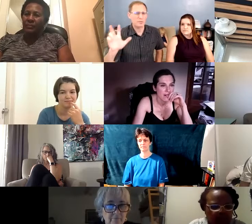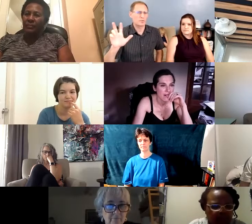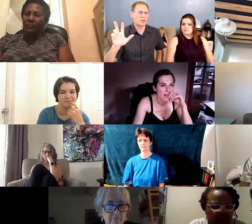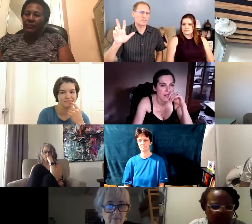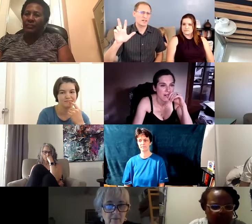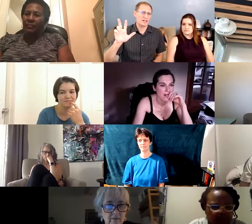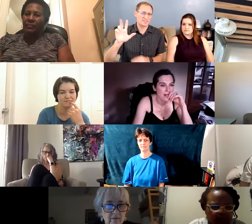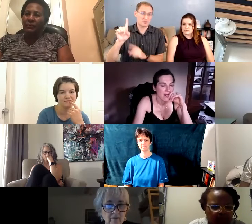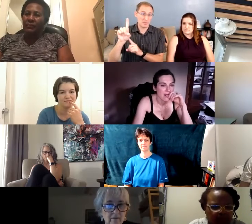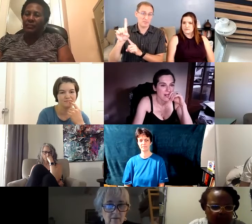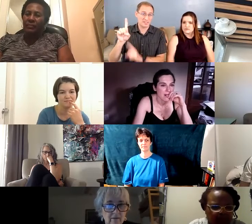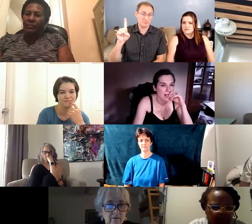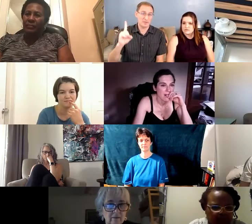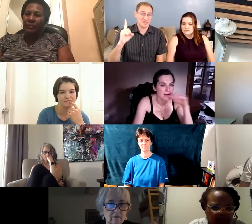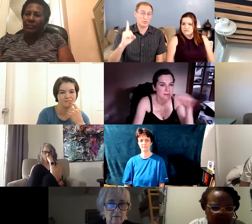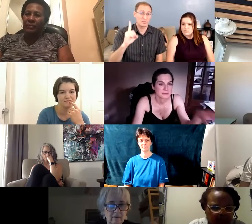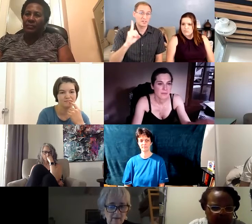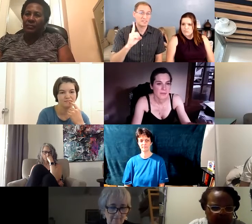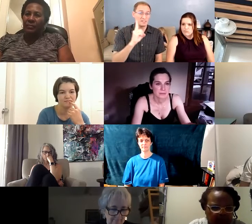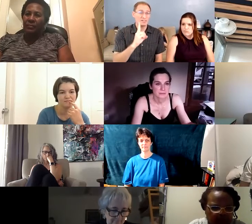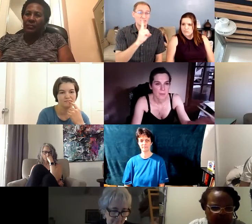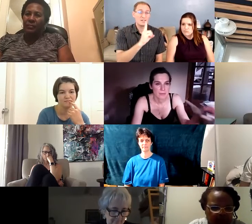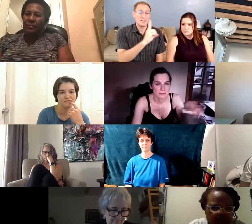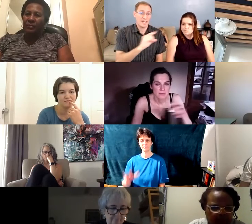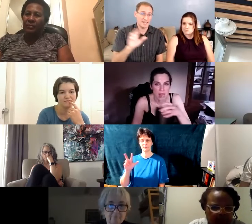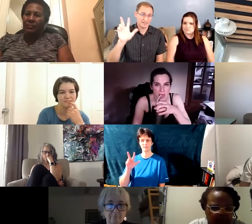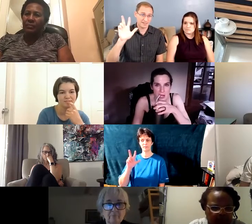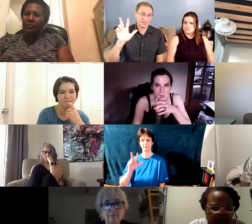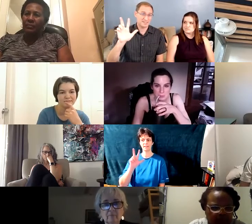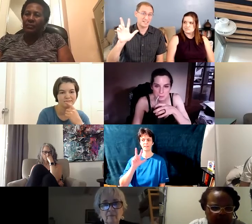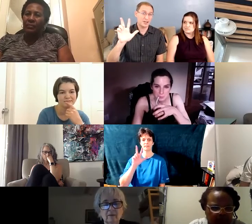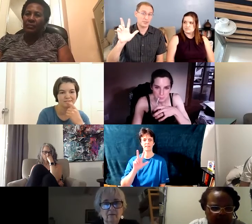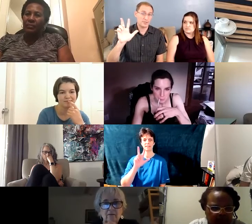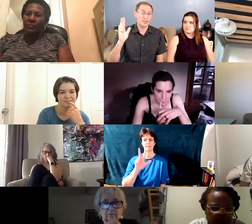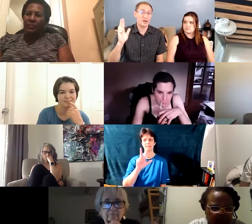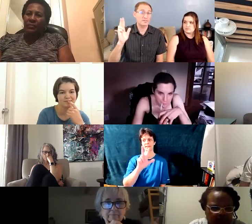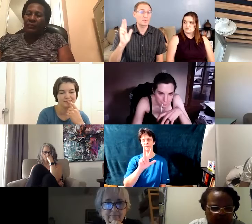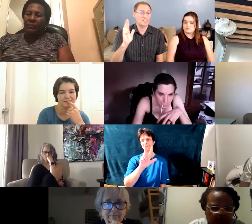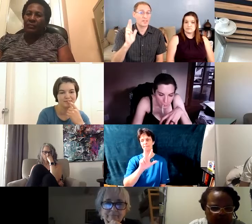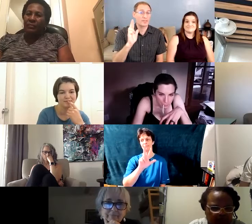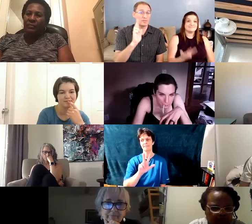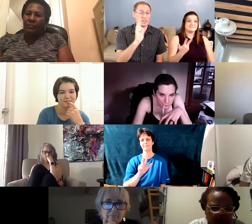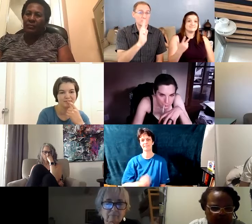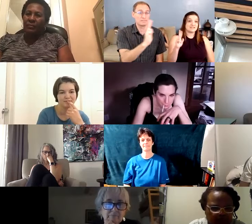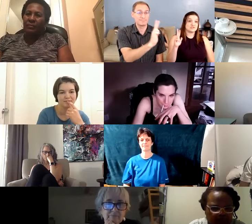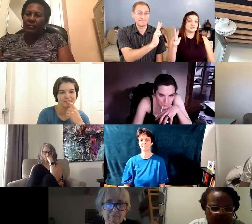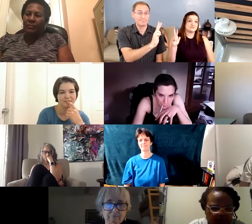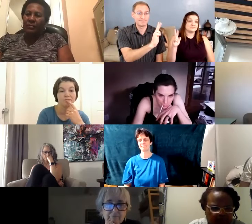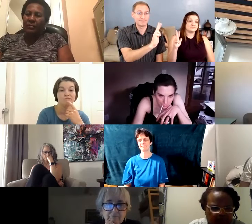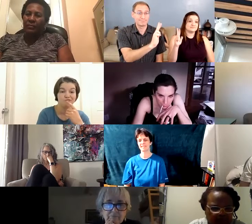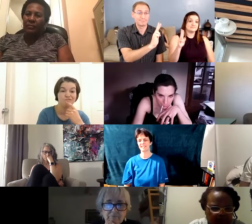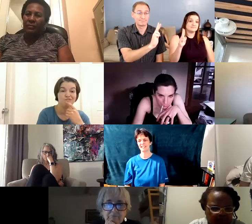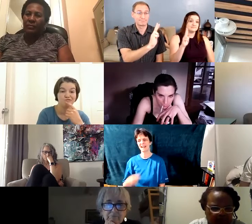And then one more. So remember, this could represent one person, and CL3 can also represent 3 people. That's